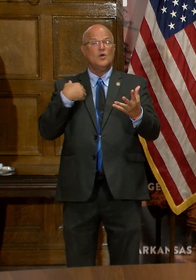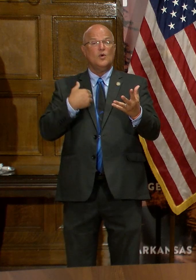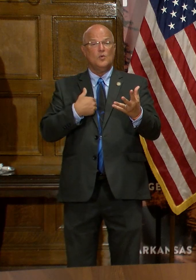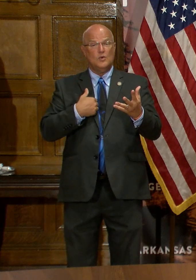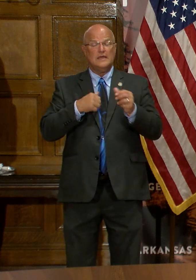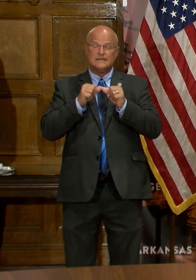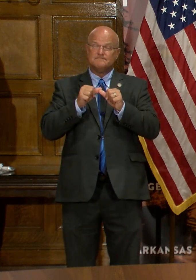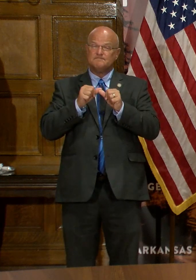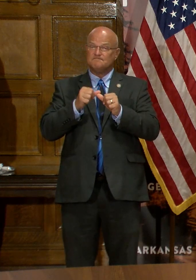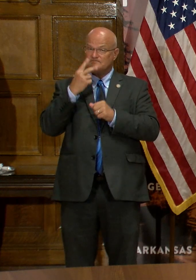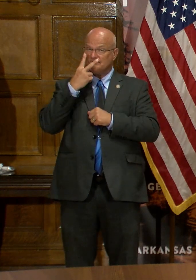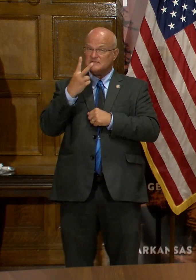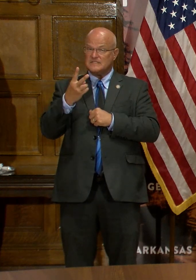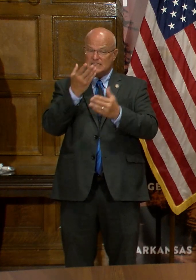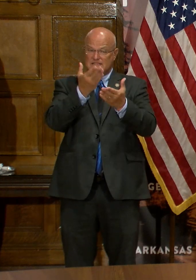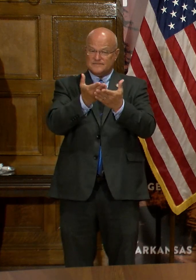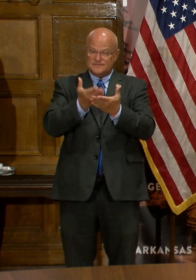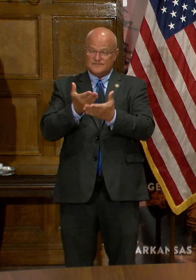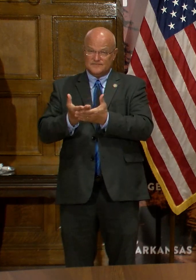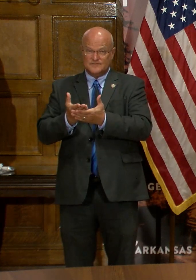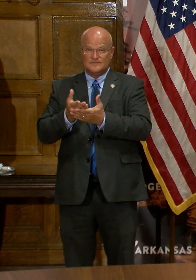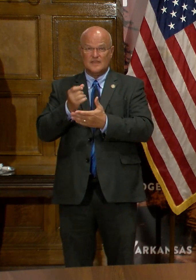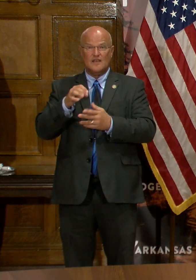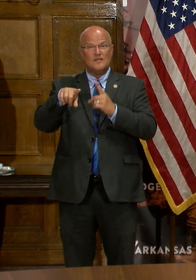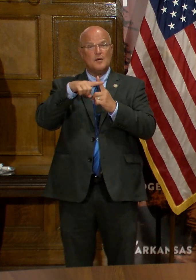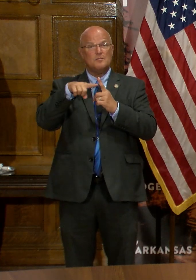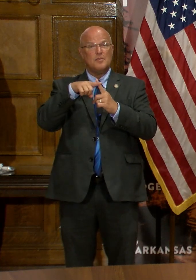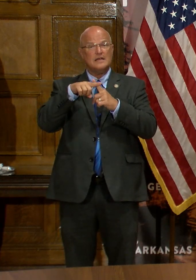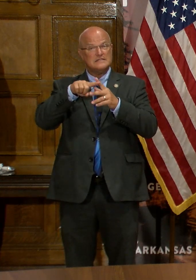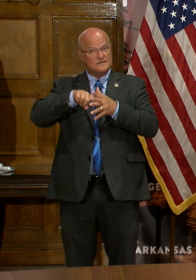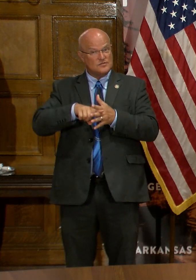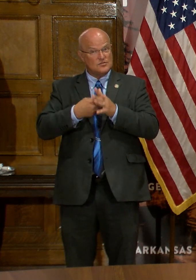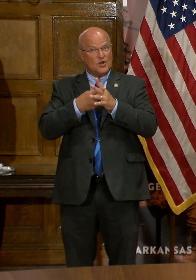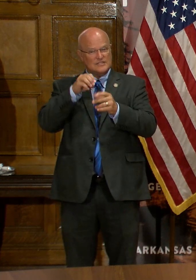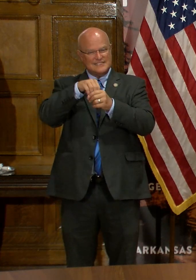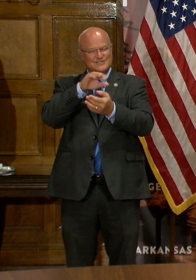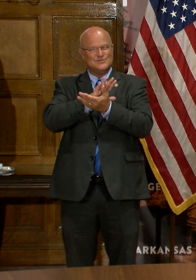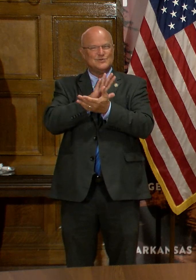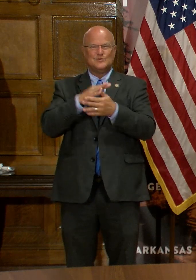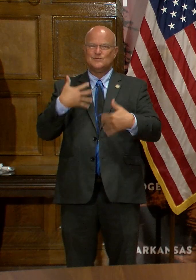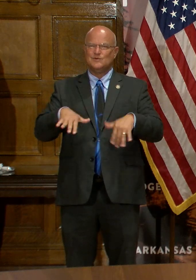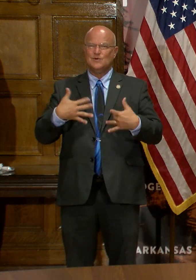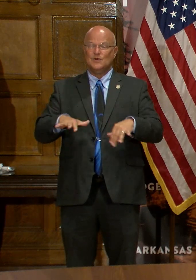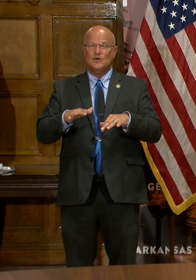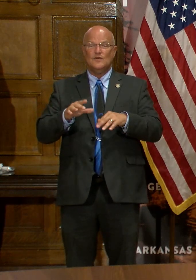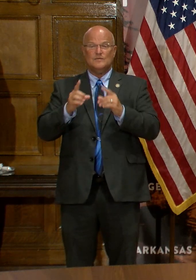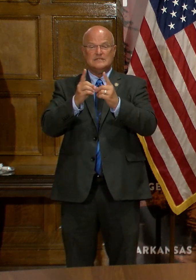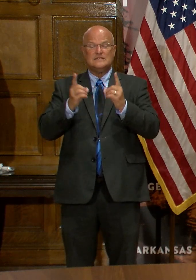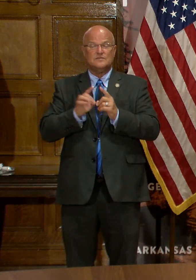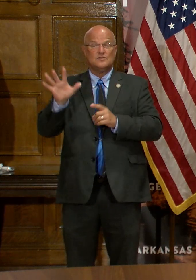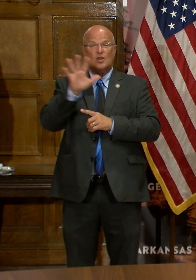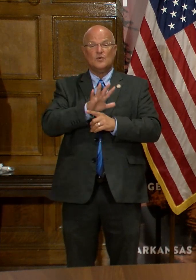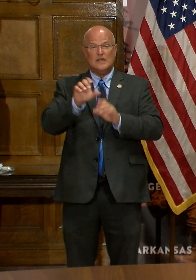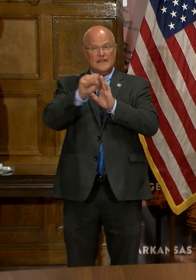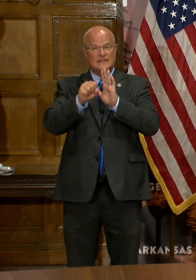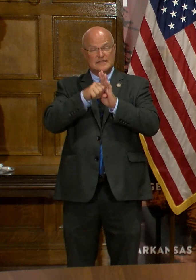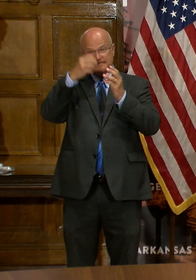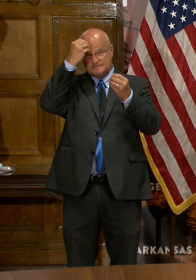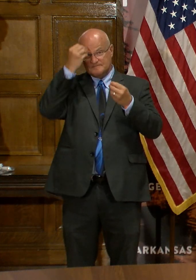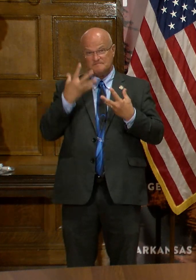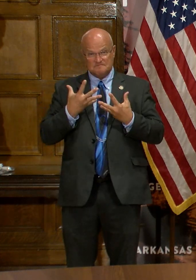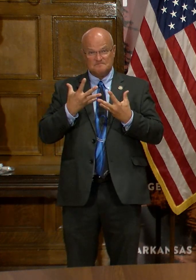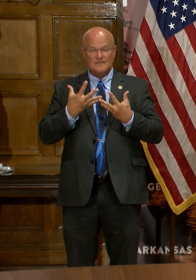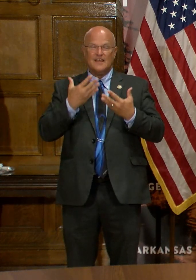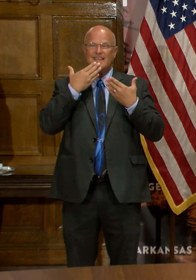continue to see evidence of positive starts to school from districts all around the state, and we're